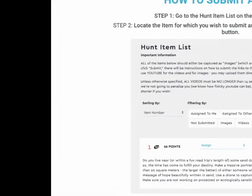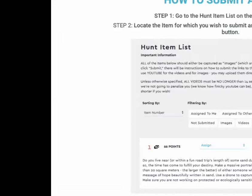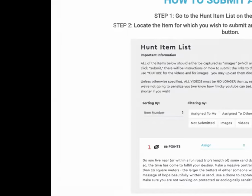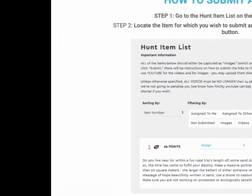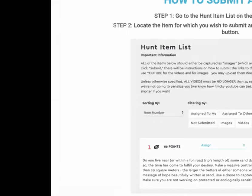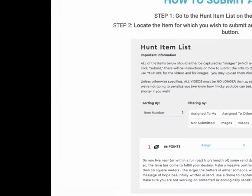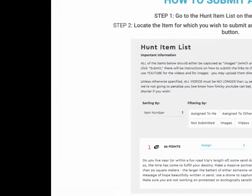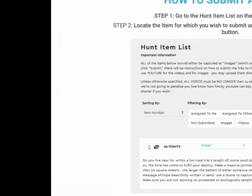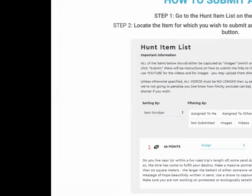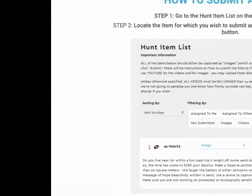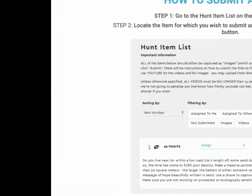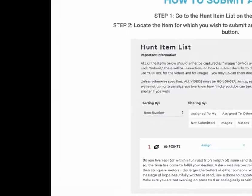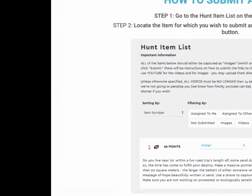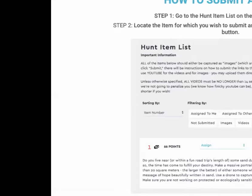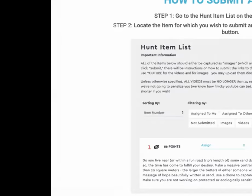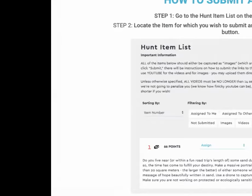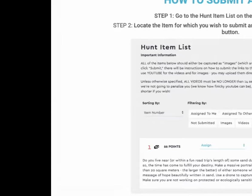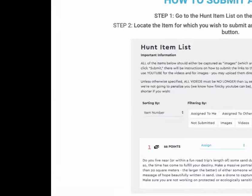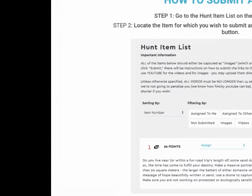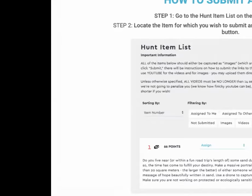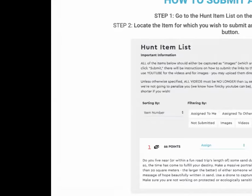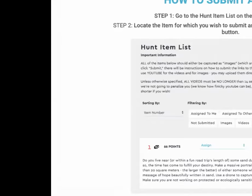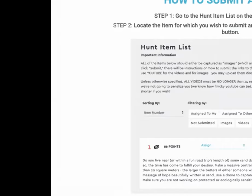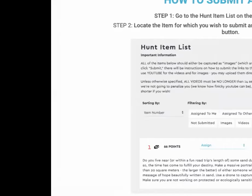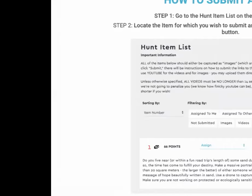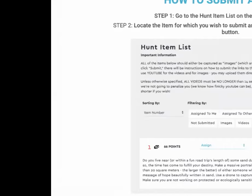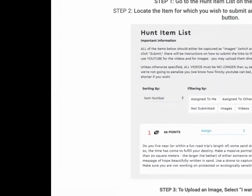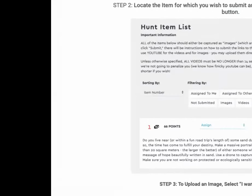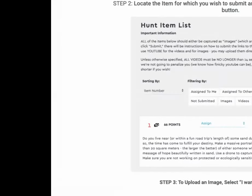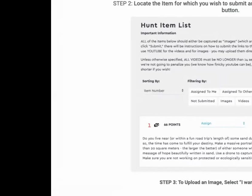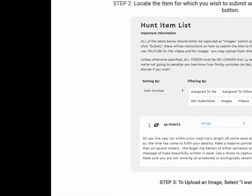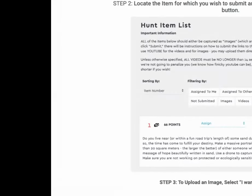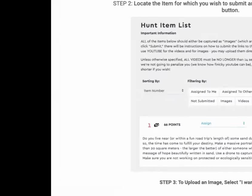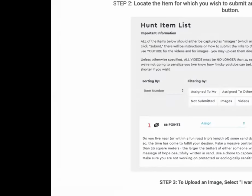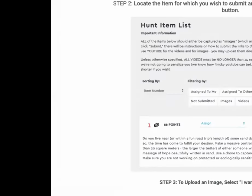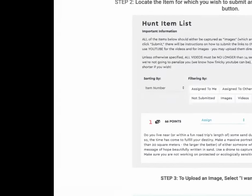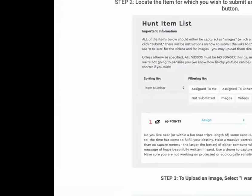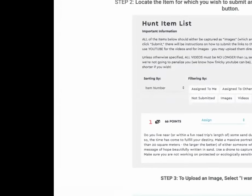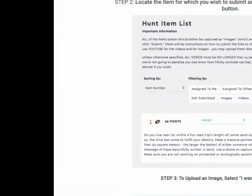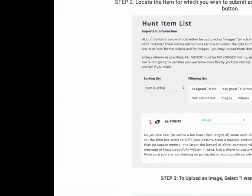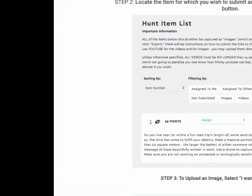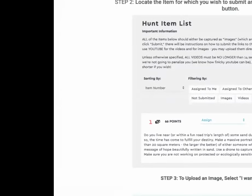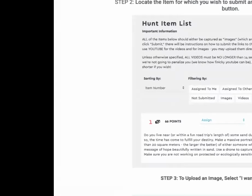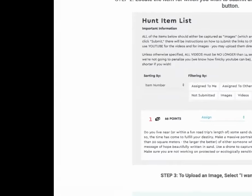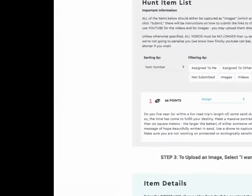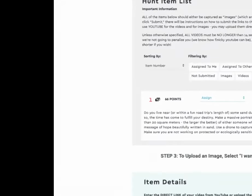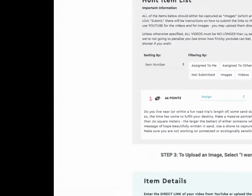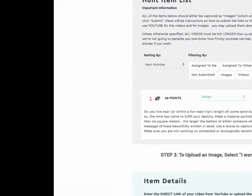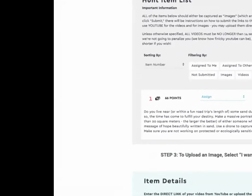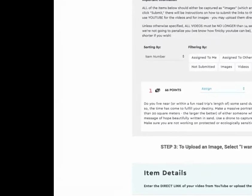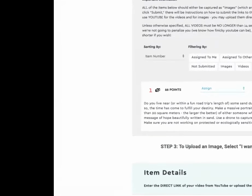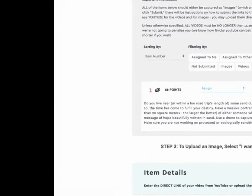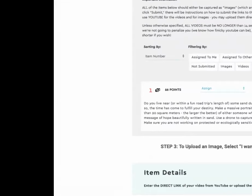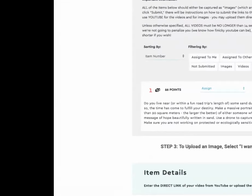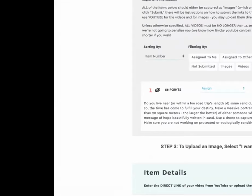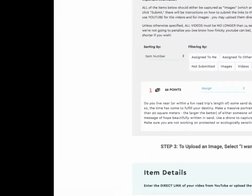/submission-guidelines, and we'll put this up as well. But here's how you submit images. Here's how you go through the process of submitting